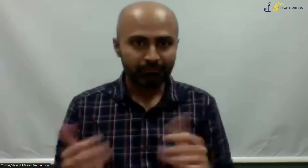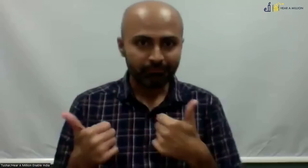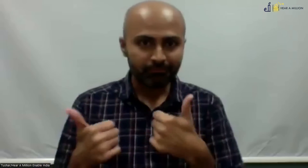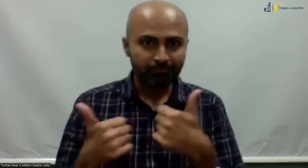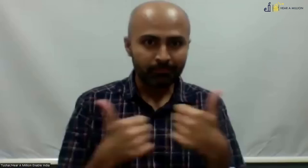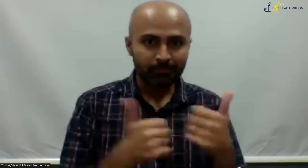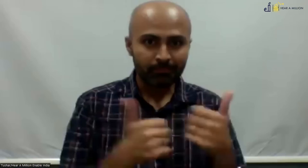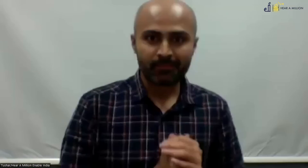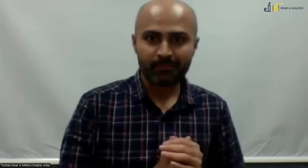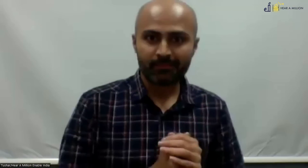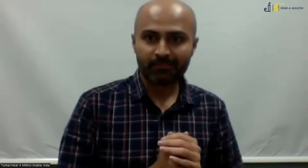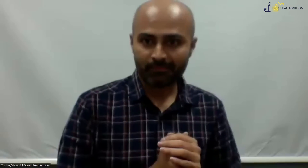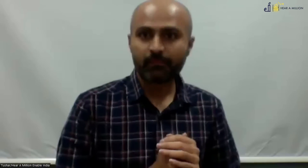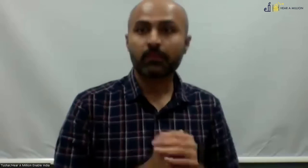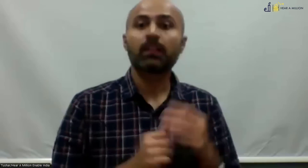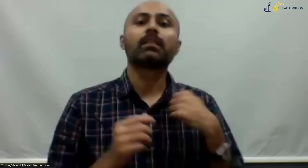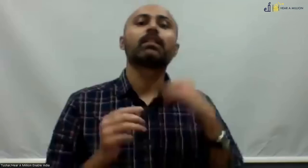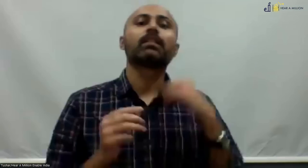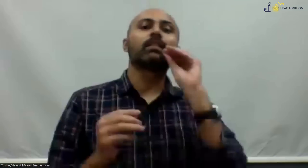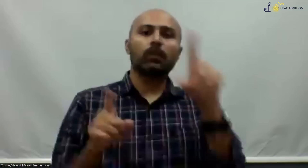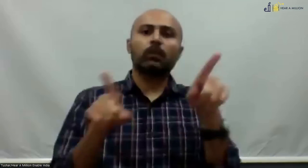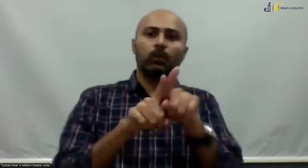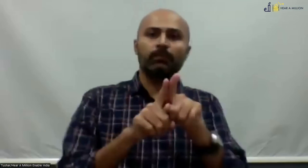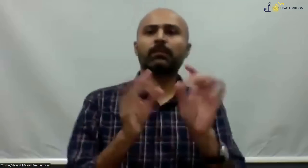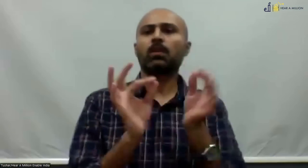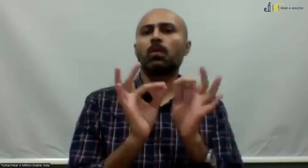1.5 hours for us. So we would have to